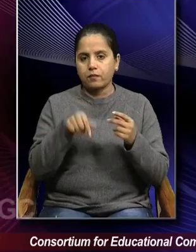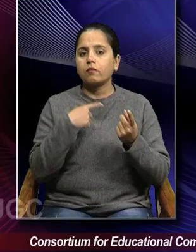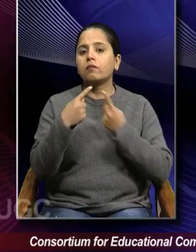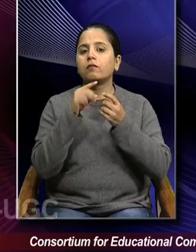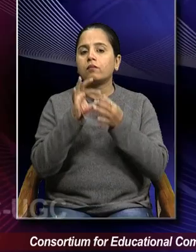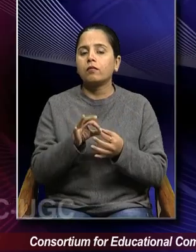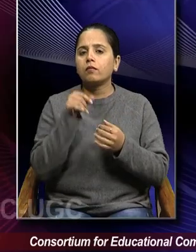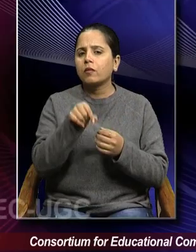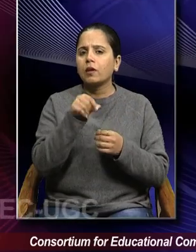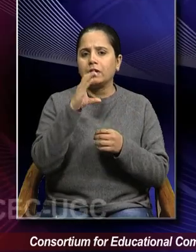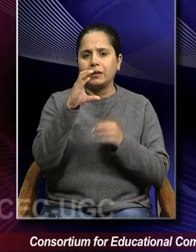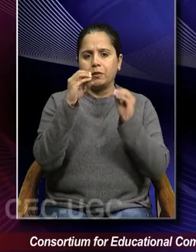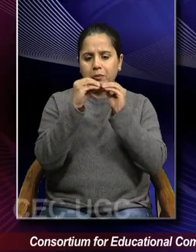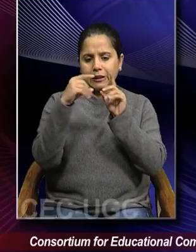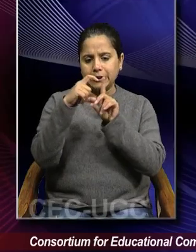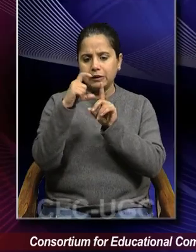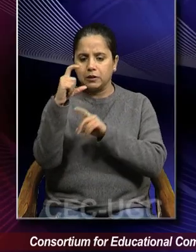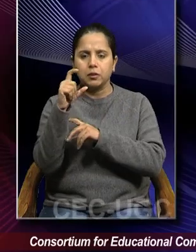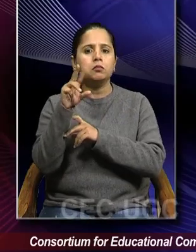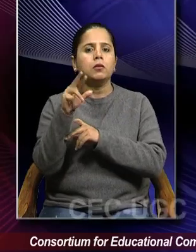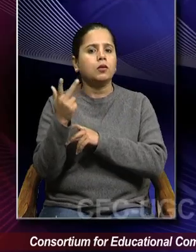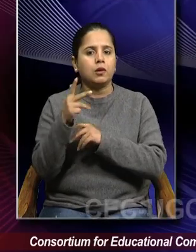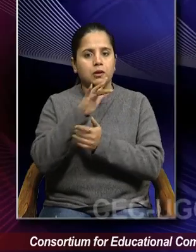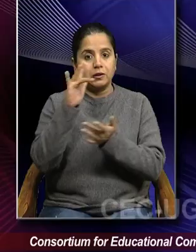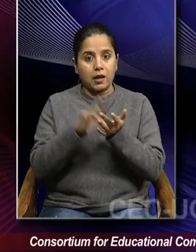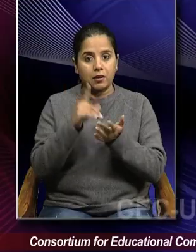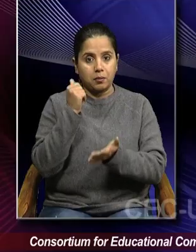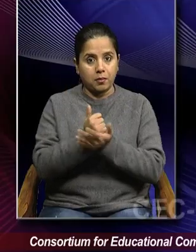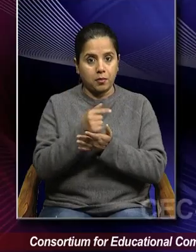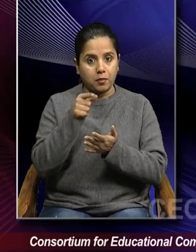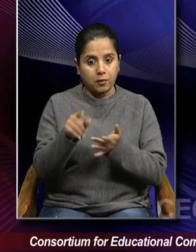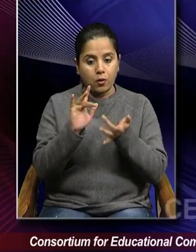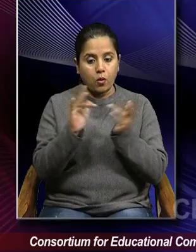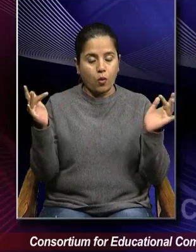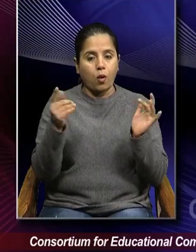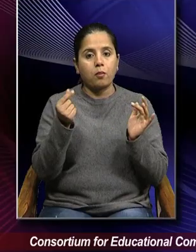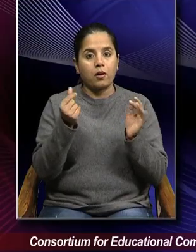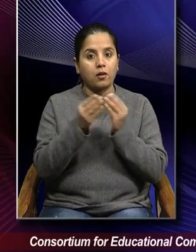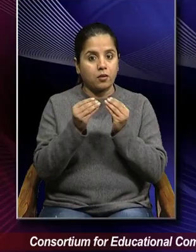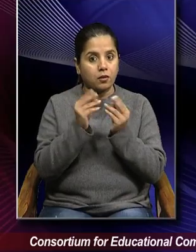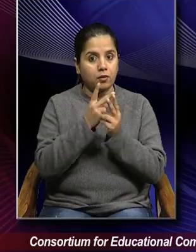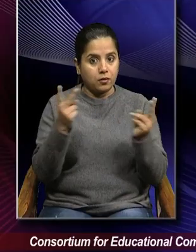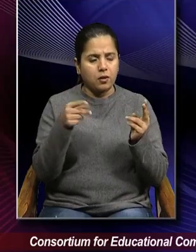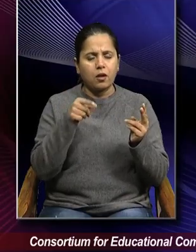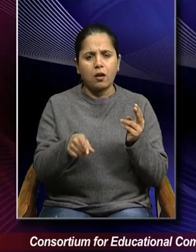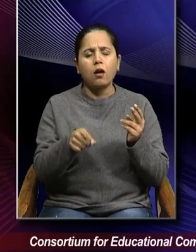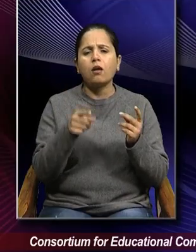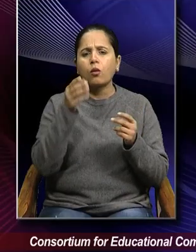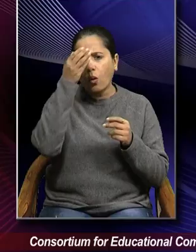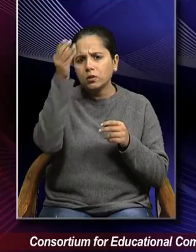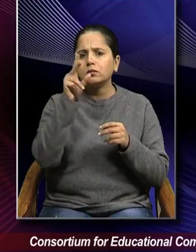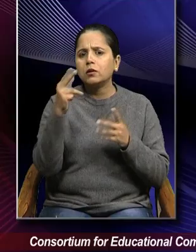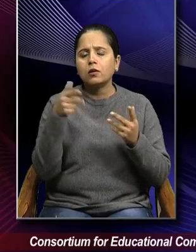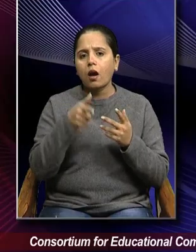exactly we mean by CBDC, that is Central Bank Digital Currency, what the concept is all about, and the way it has